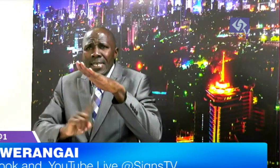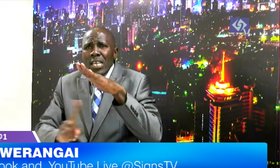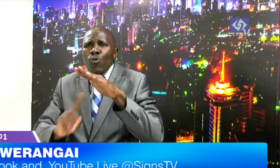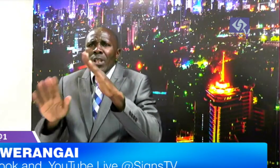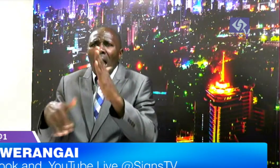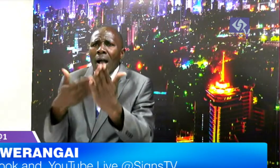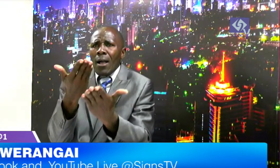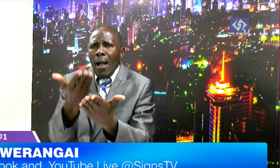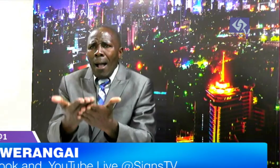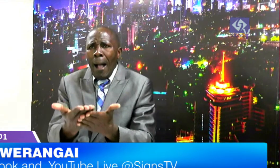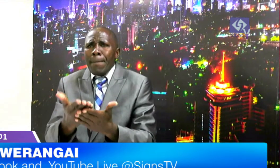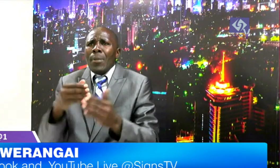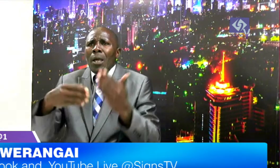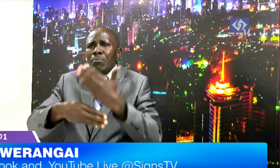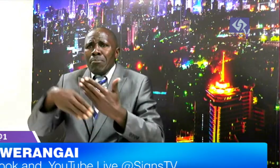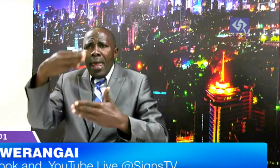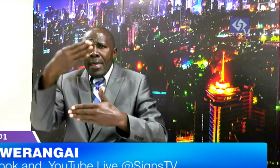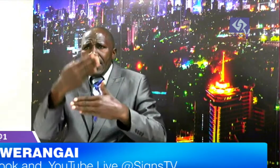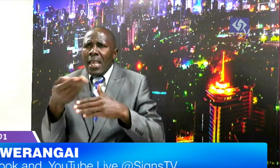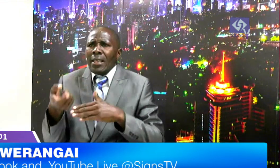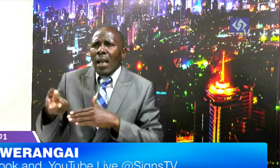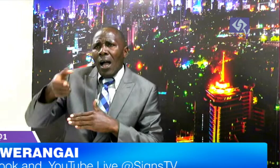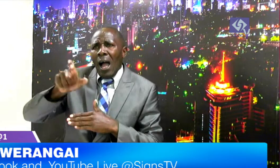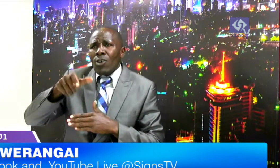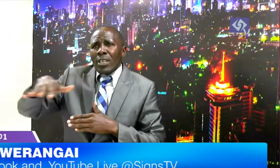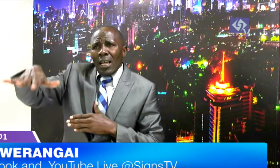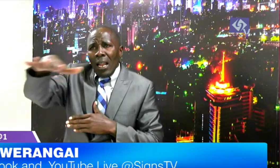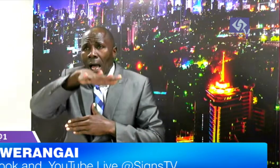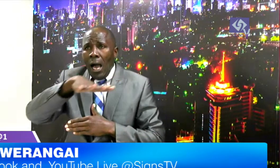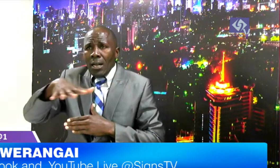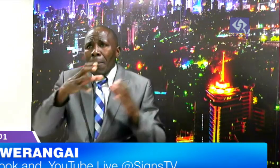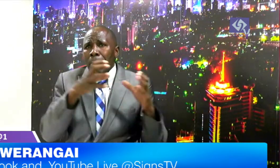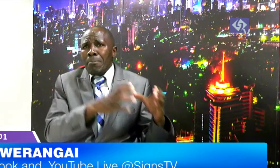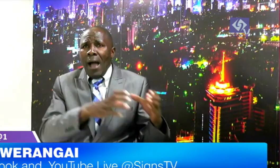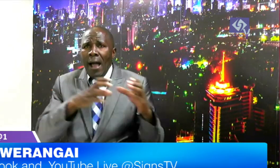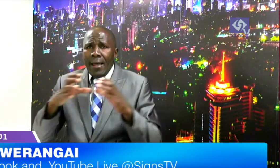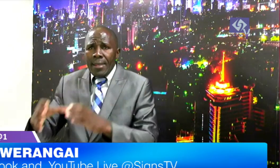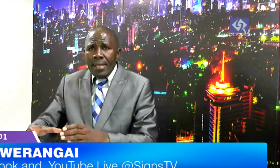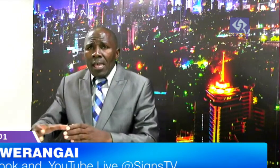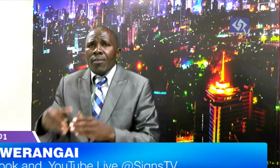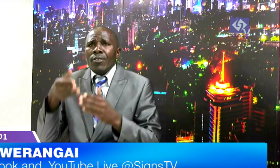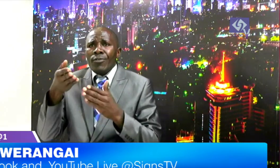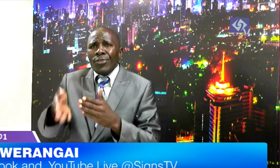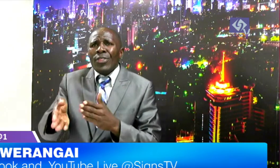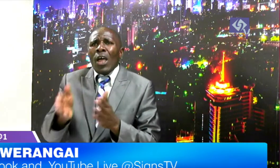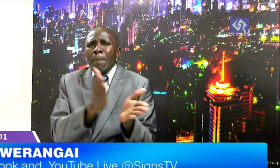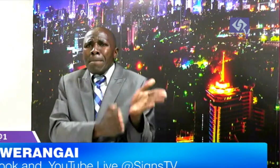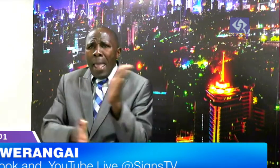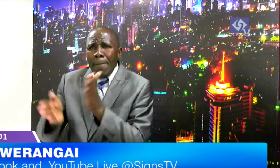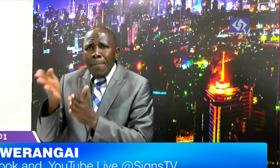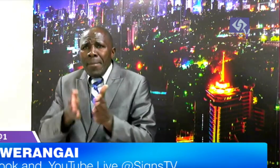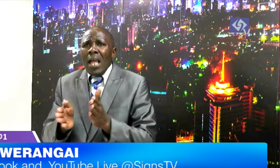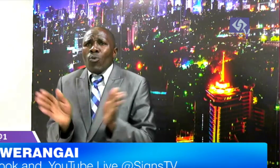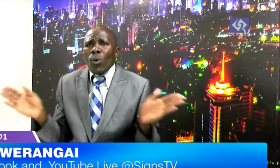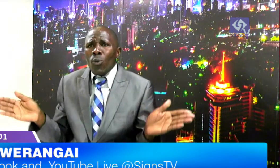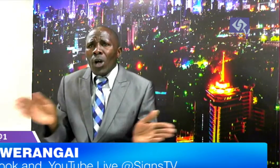On to our next news item. The Cabinet has granted approval for the construction of additional